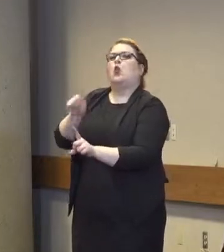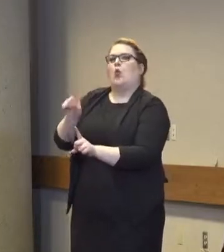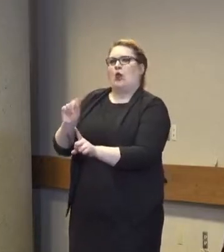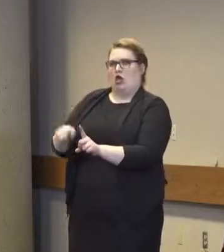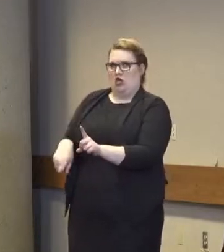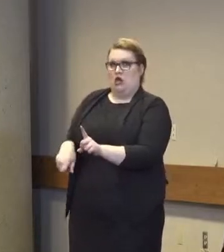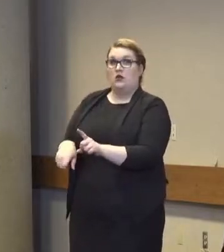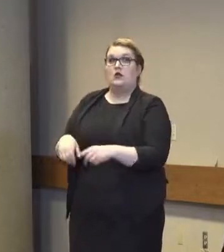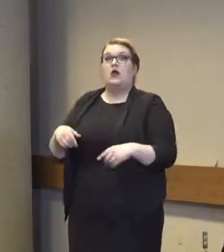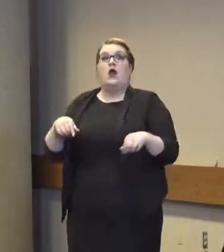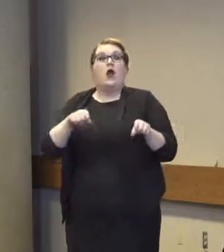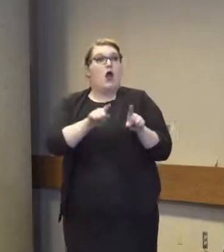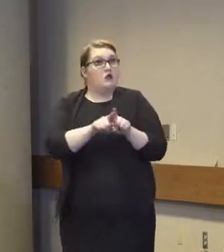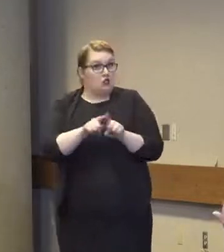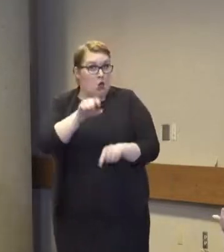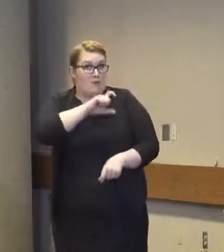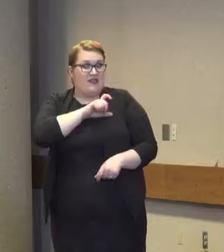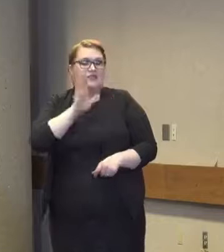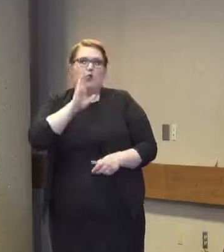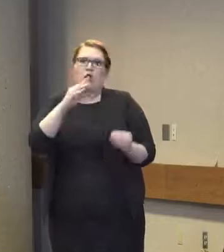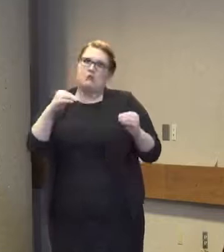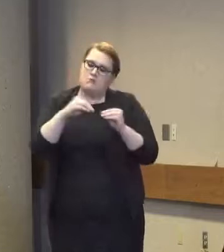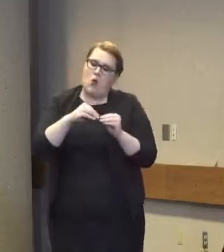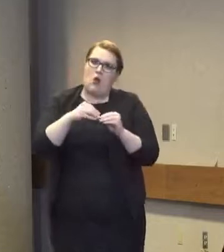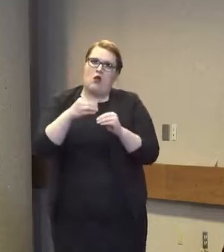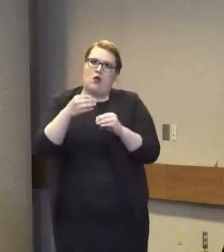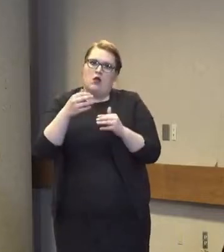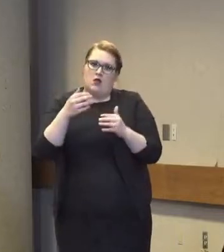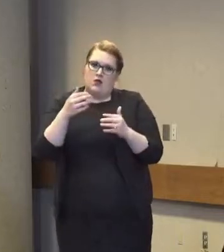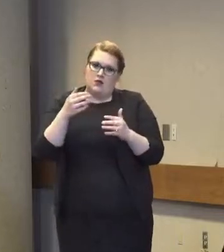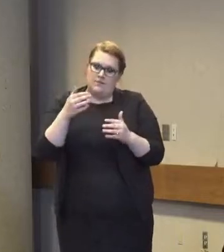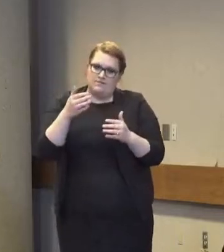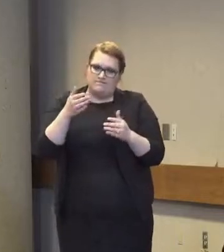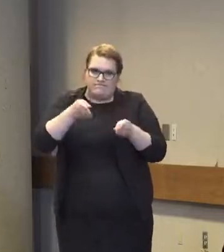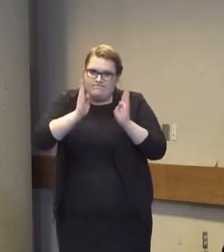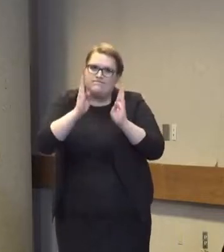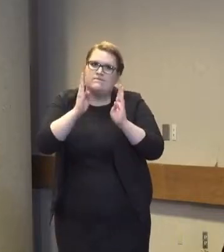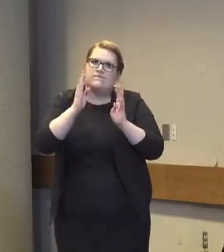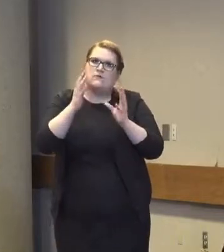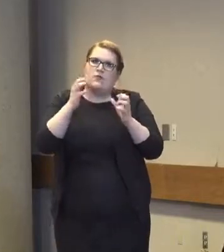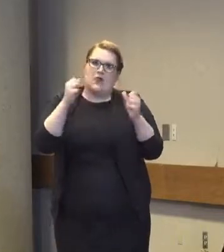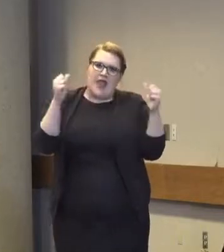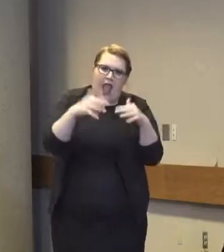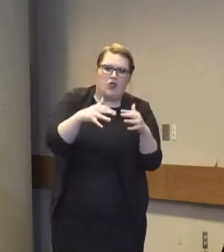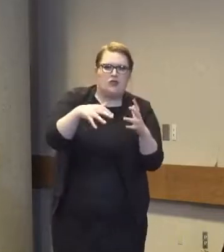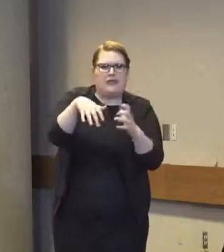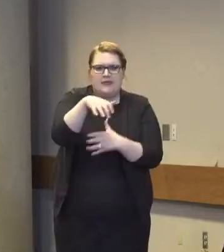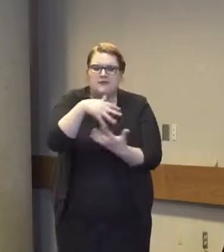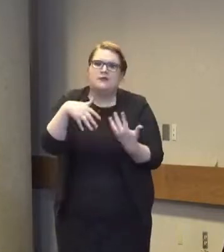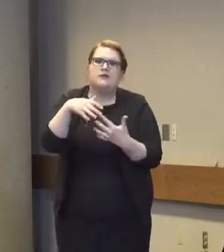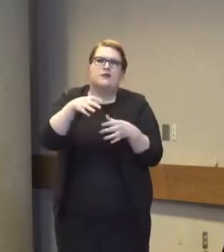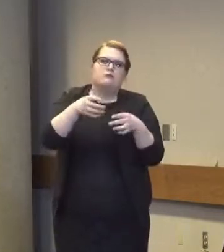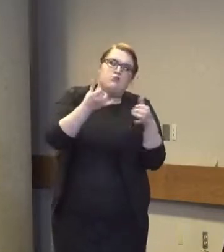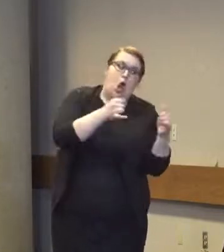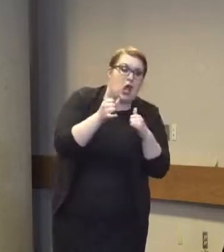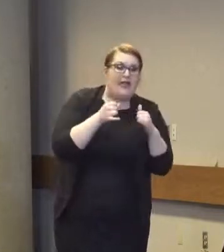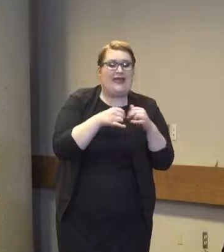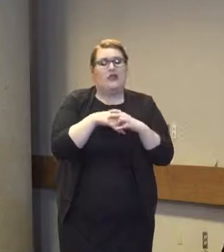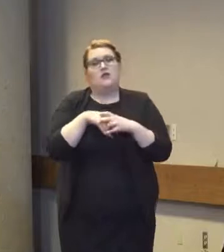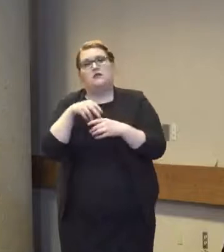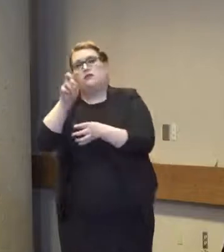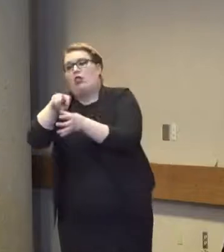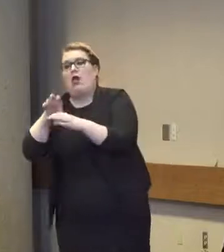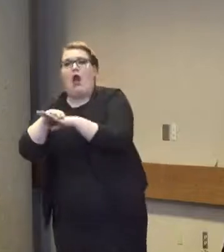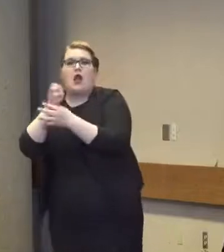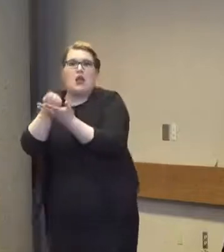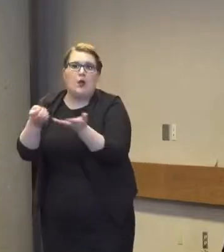going to much more rigorously enforce the gathering bans and the orders against gatherings, parties, playing on equipment.